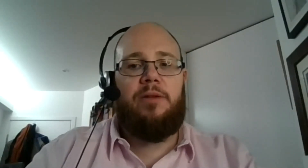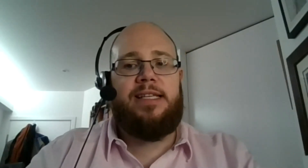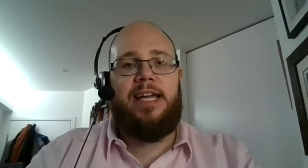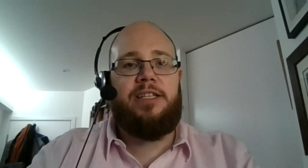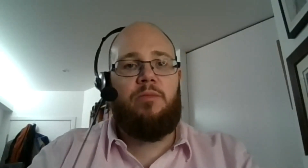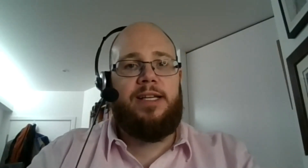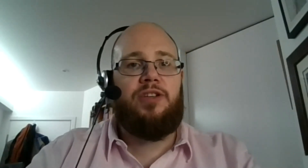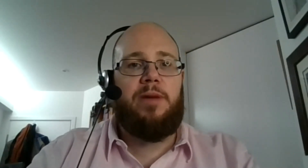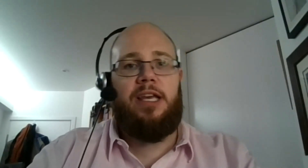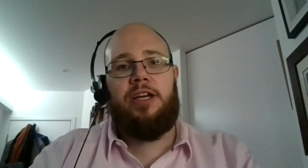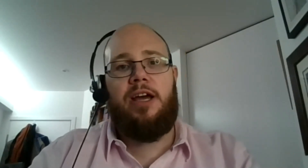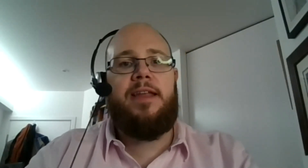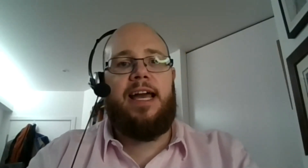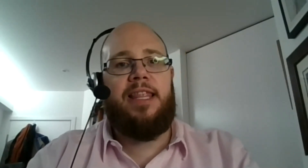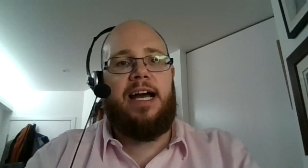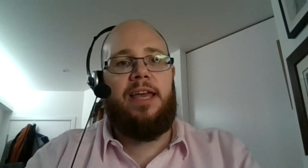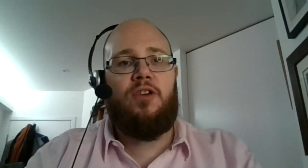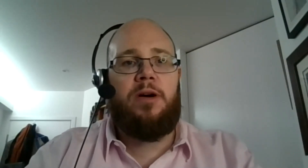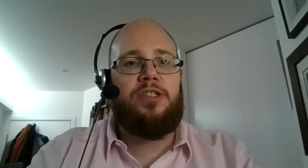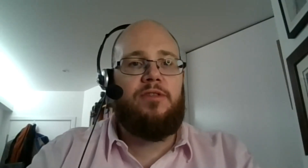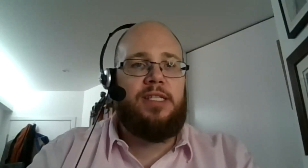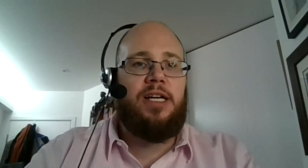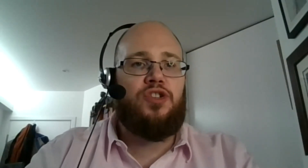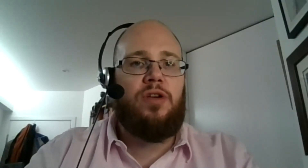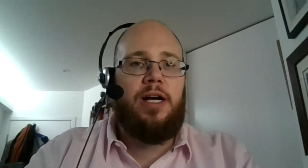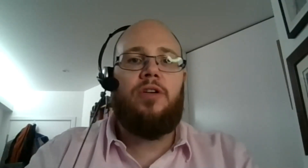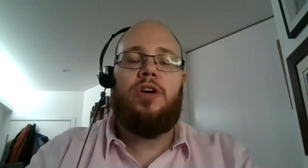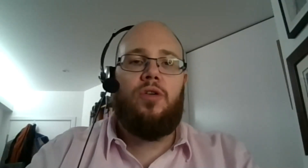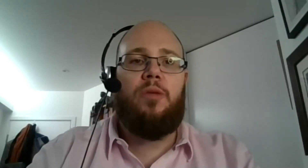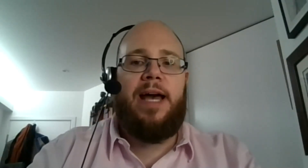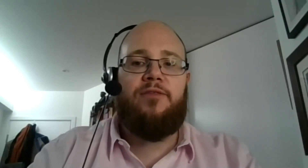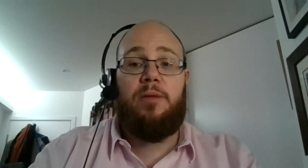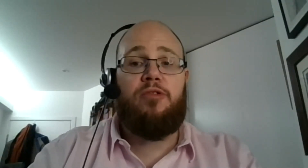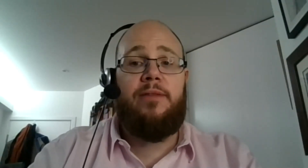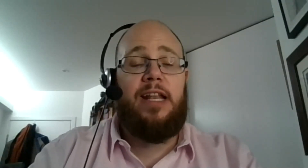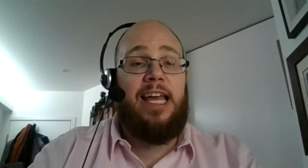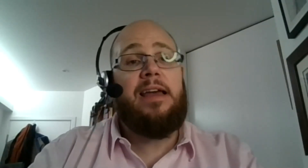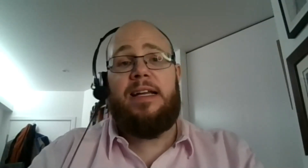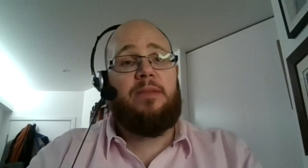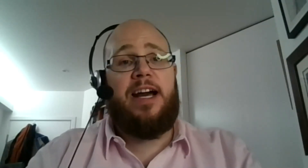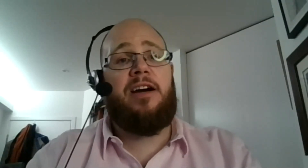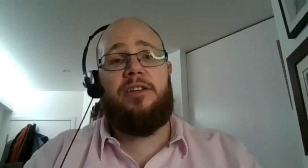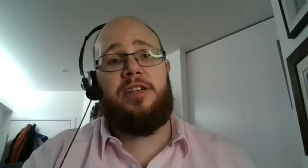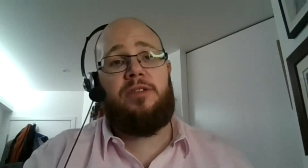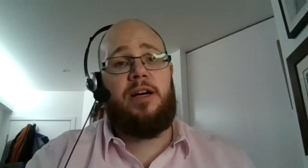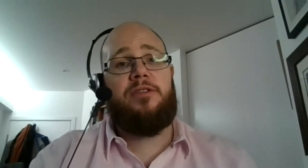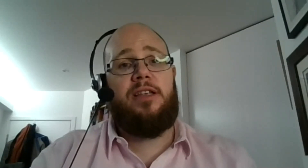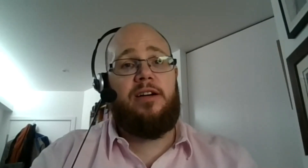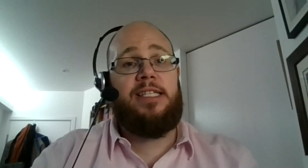say don't waste your money. You can only get that if you're part of a research trial or you pay for it privately. It's about 100 to 190